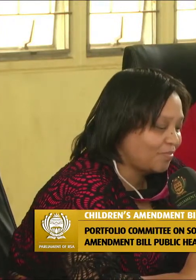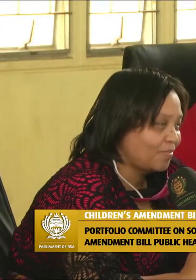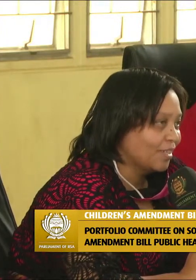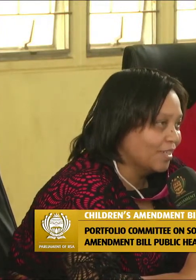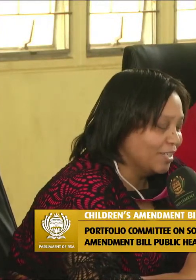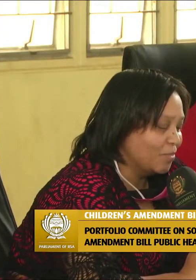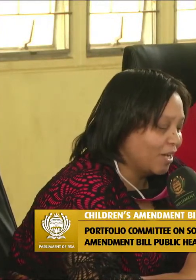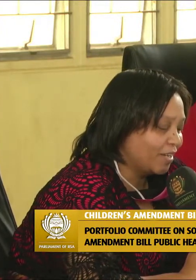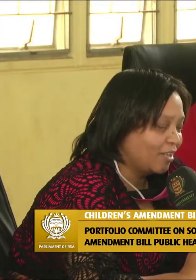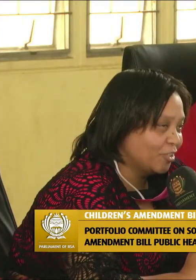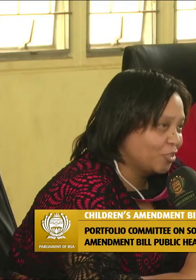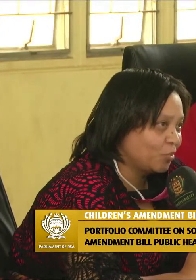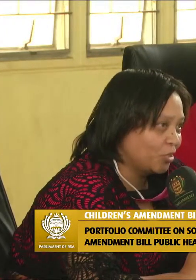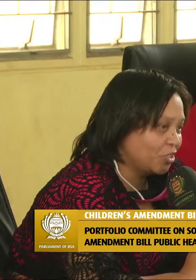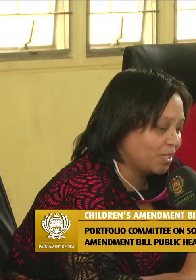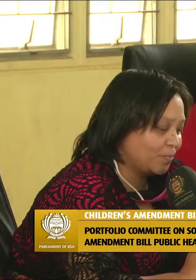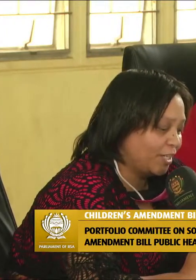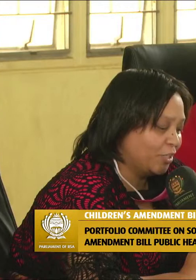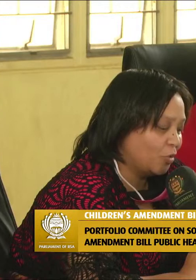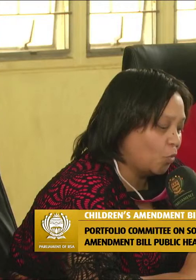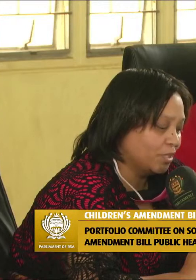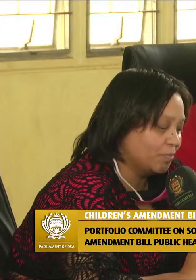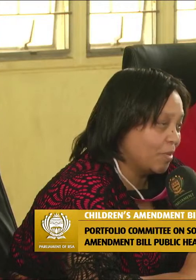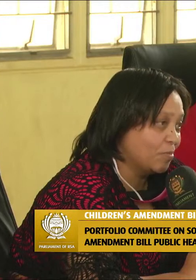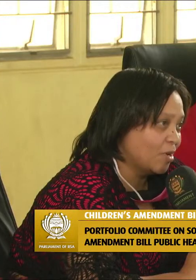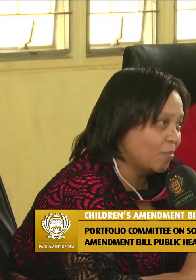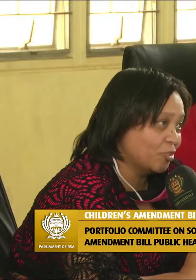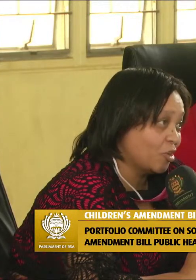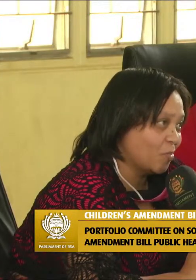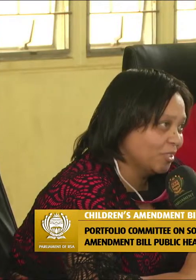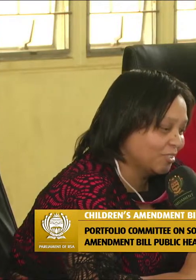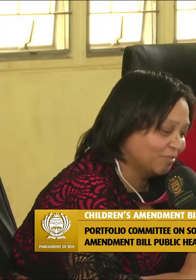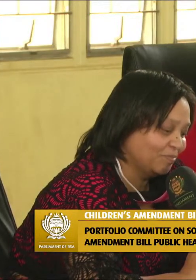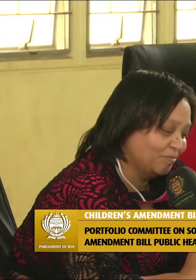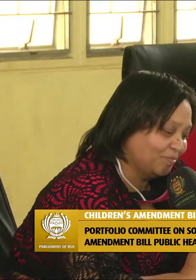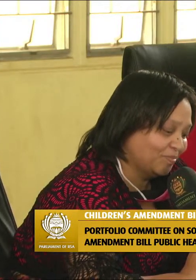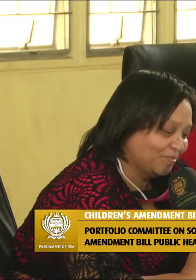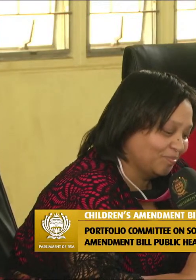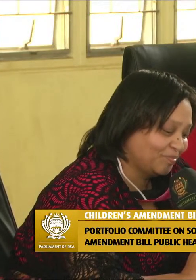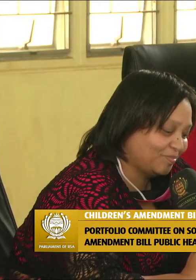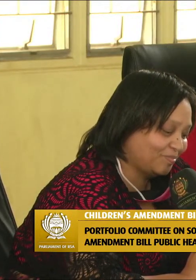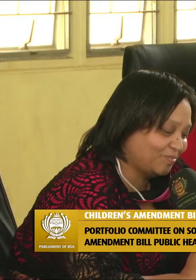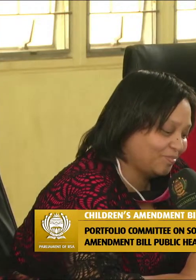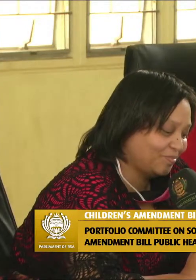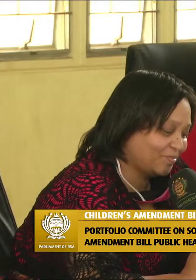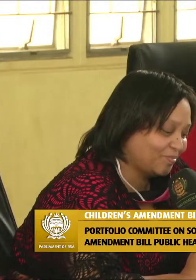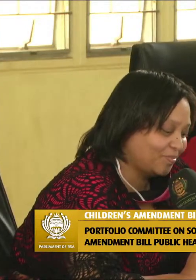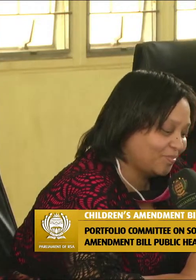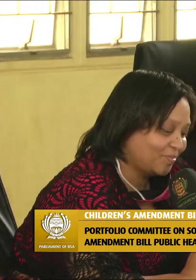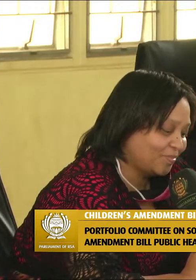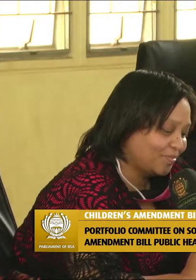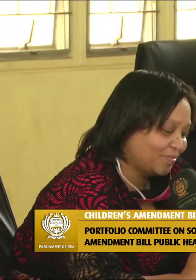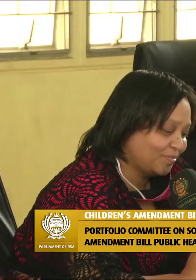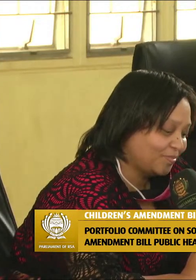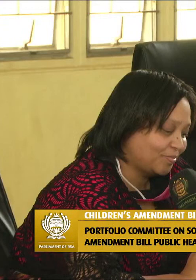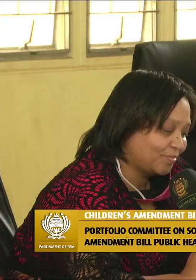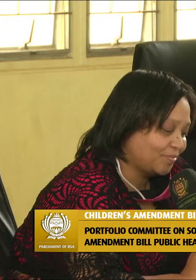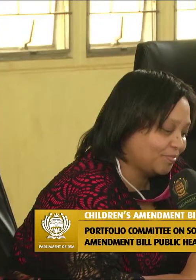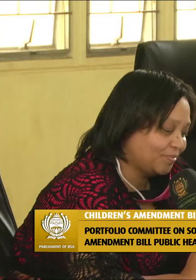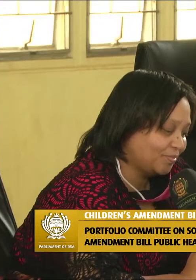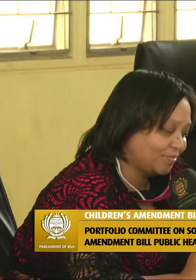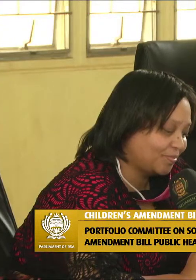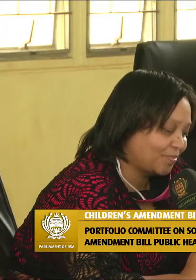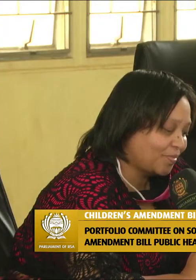bullet. In my culture, we just plainly call it baby mama drama. Esikweni lethu ke sivele sibize nje ngebaby